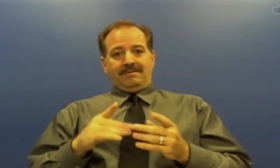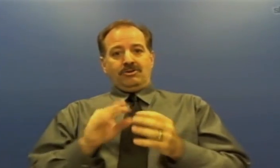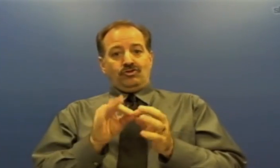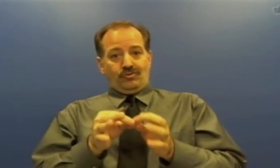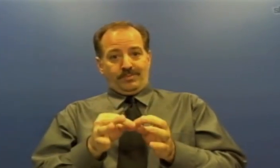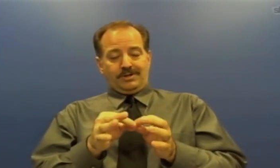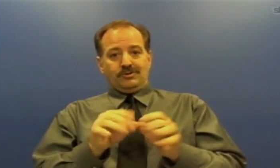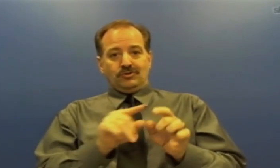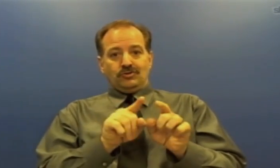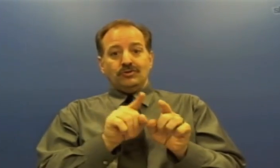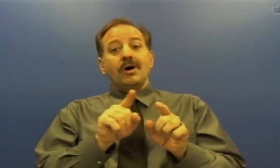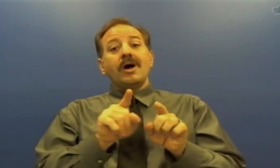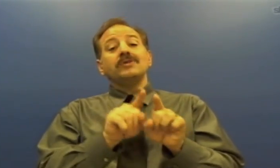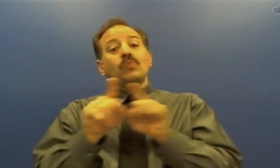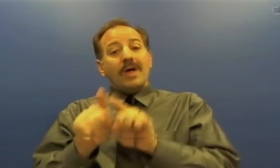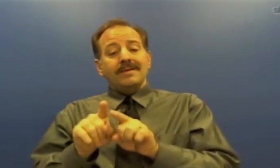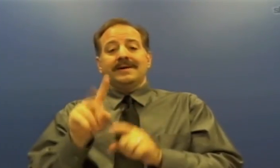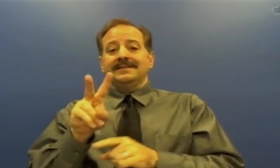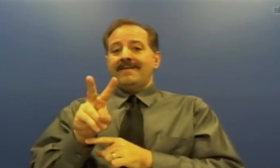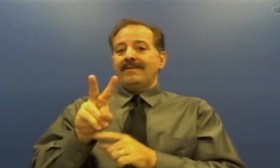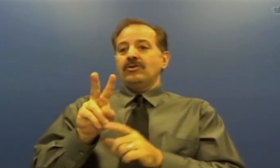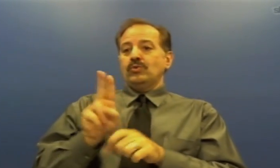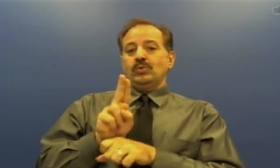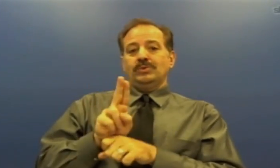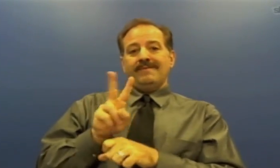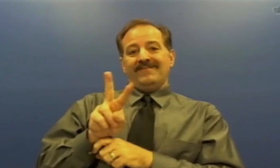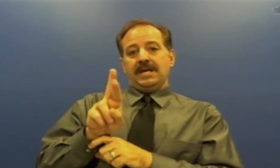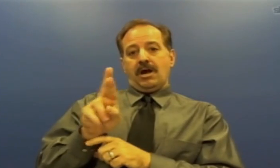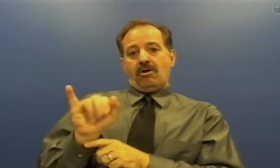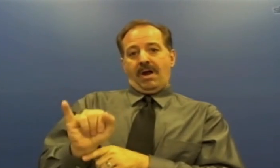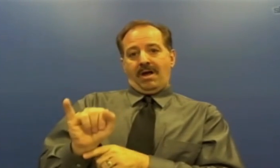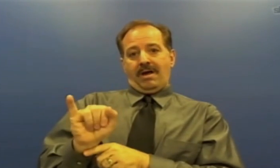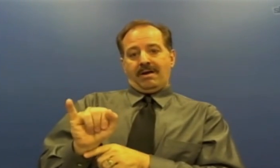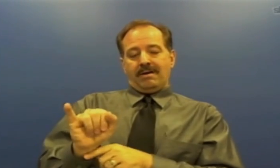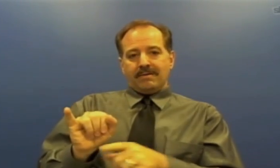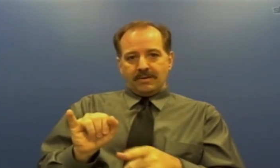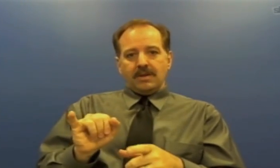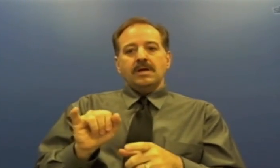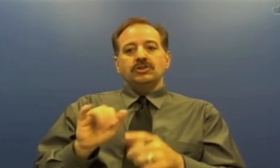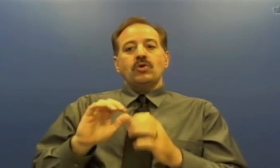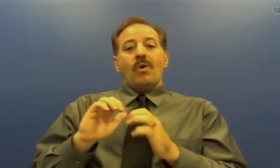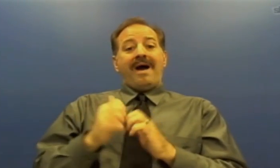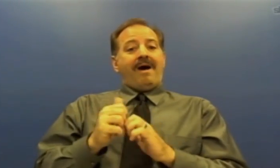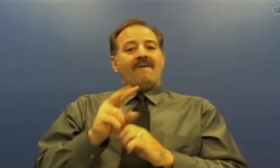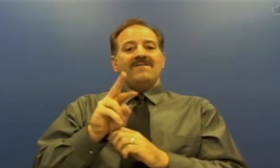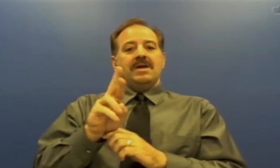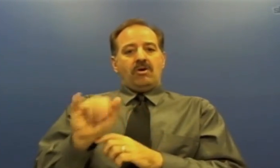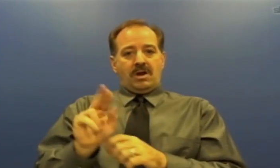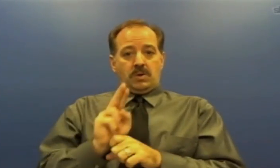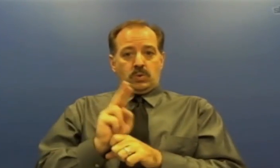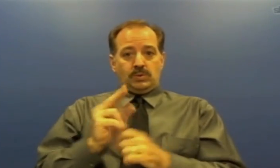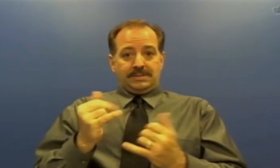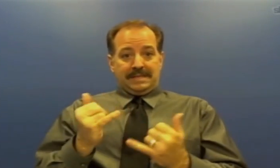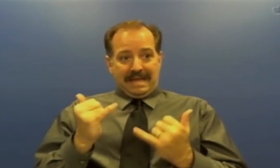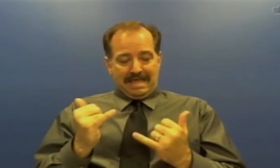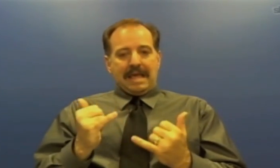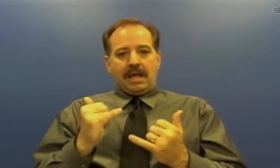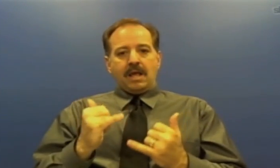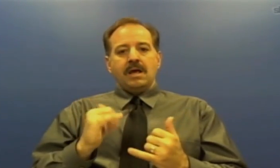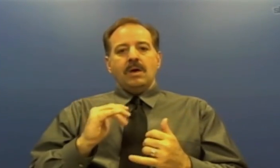through providing first on-site interpreting as well as using VRI. So the way